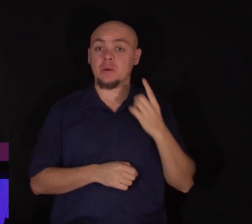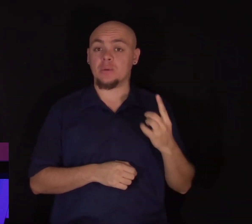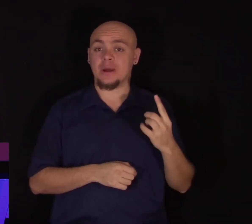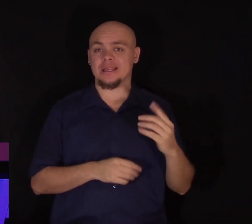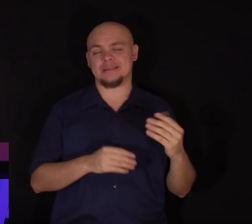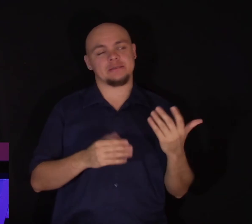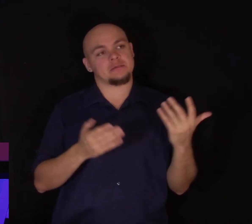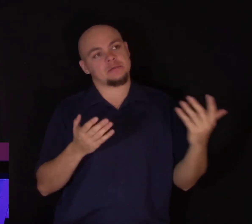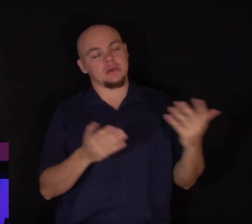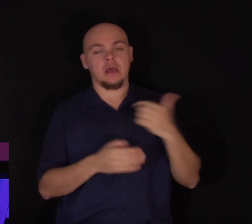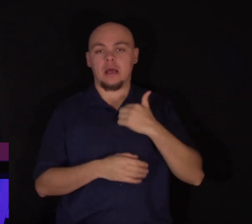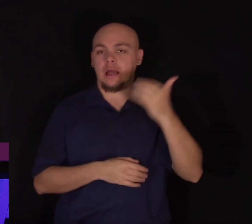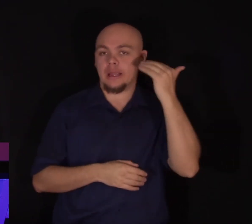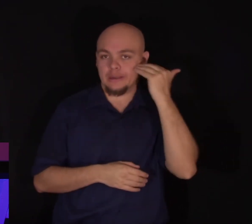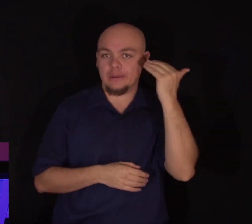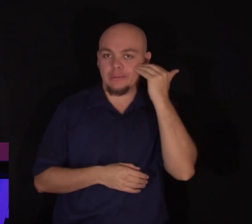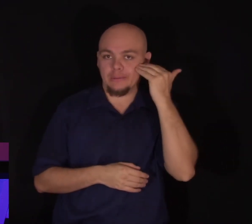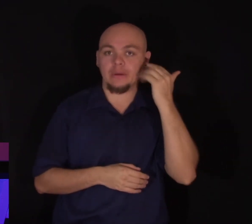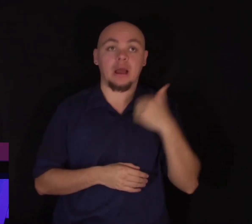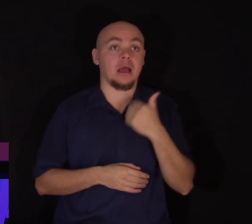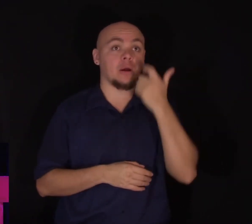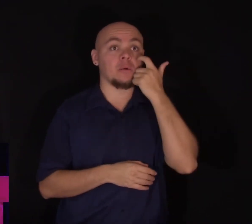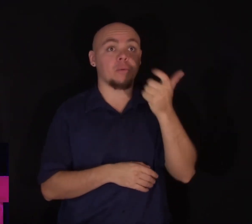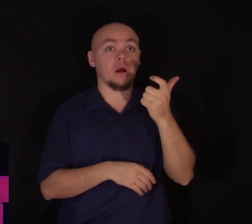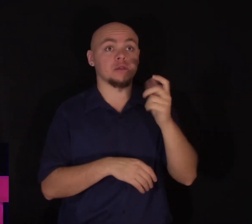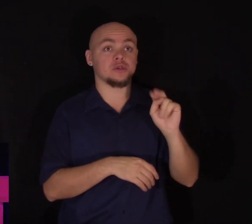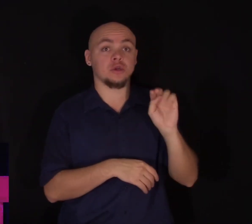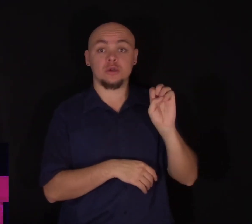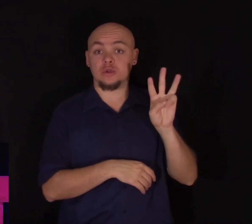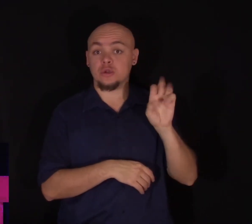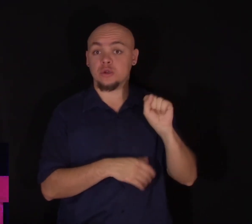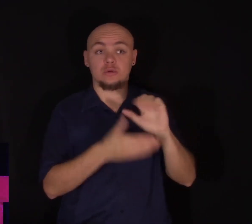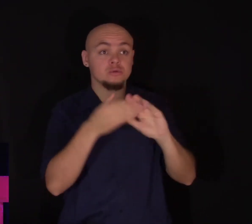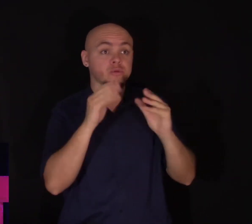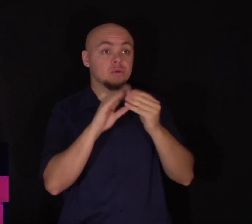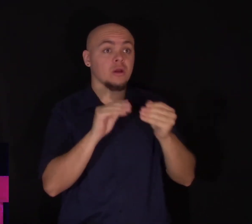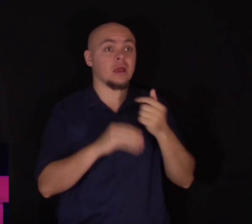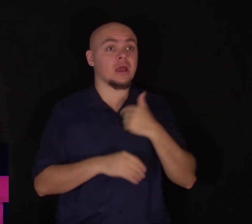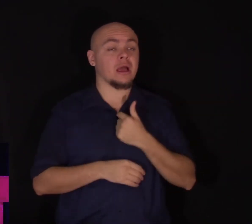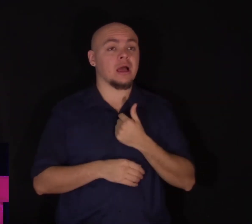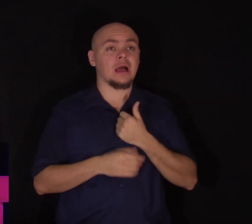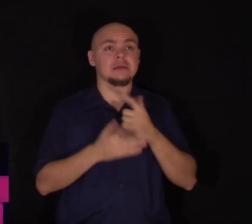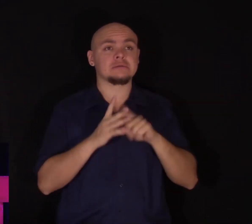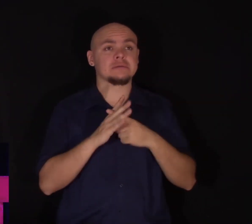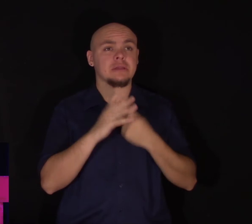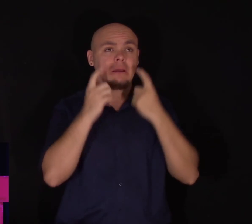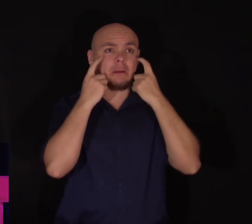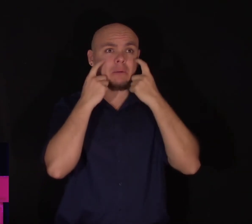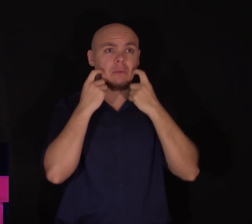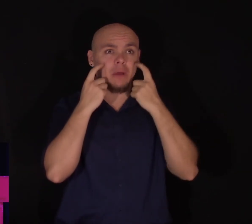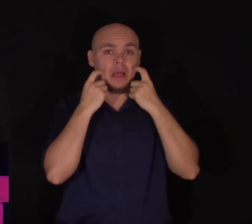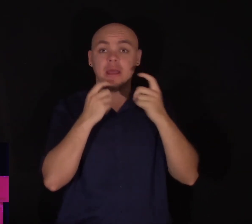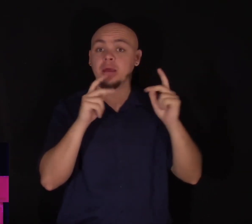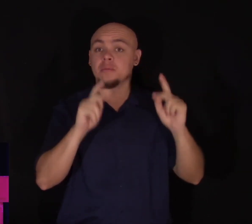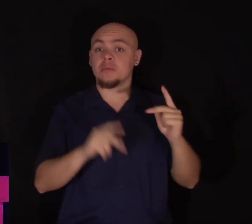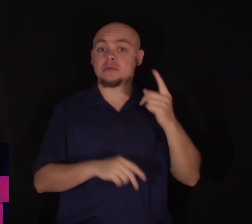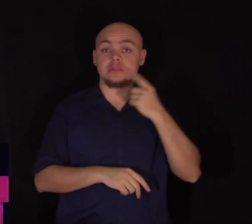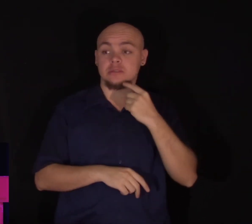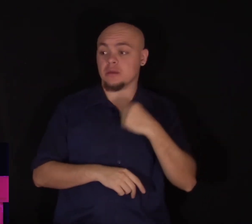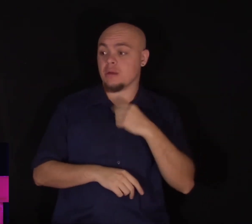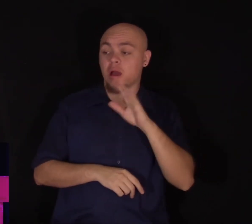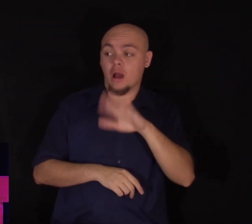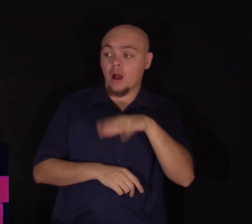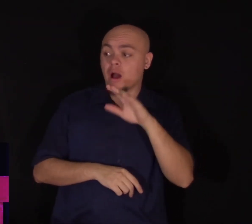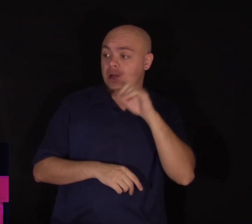more than I know. Because of number one, when I watch news stories about this stuff, I start crying out of nowhere. When someone tells me a story about